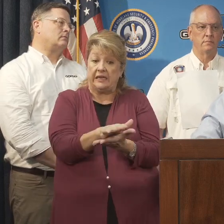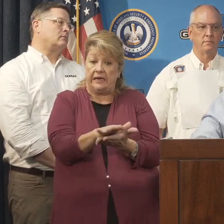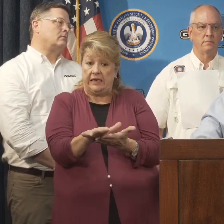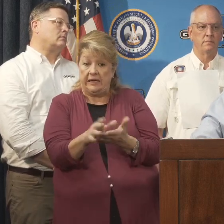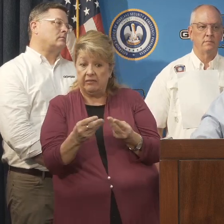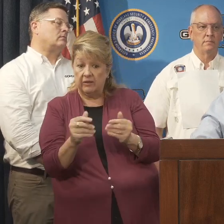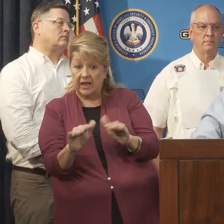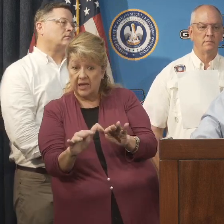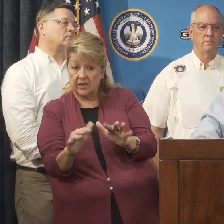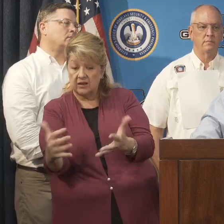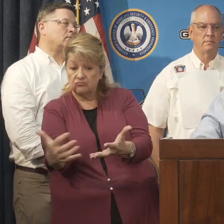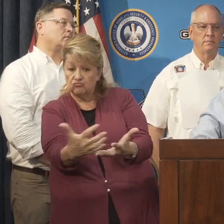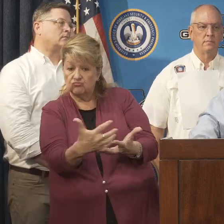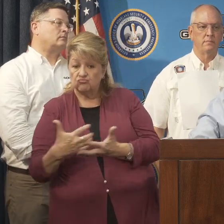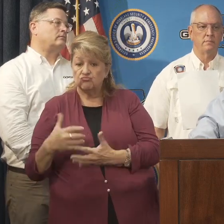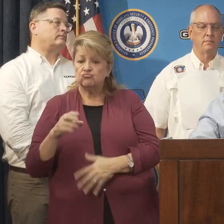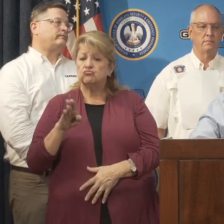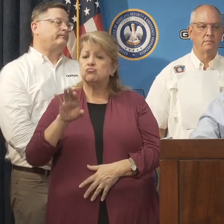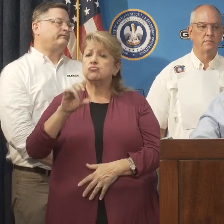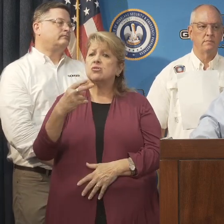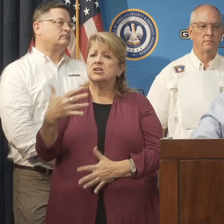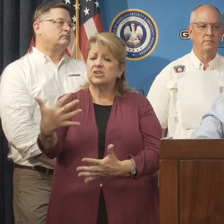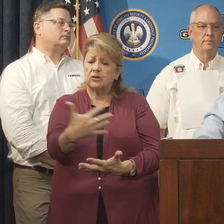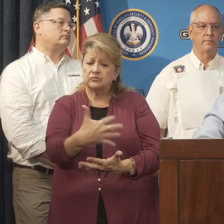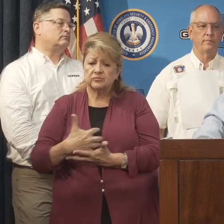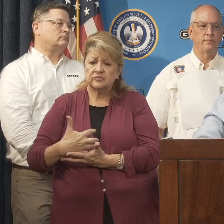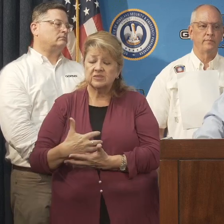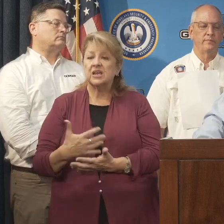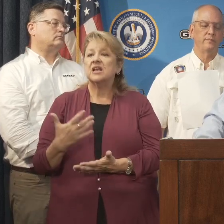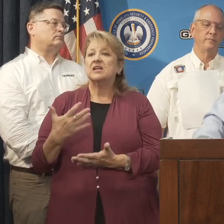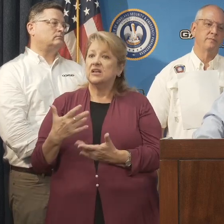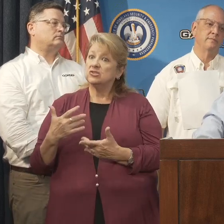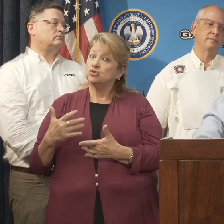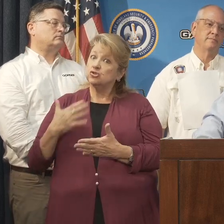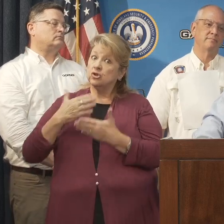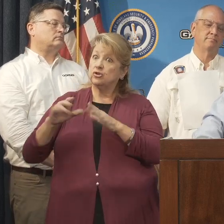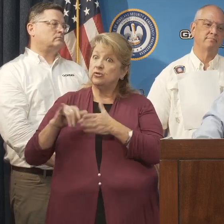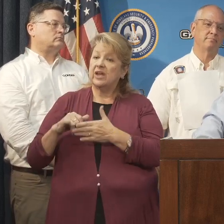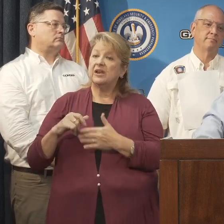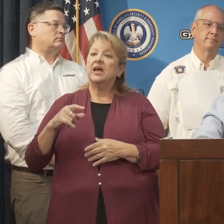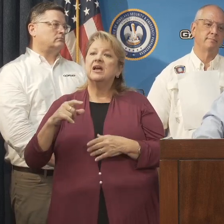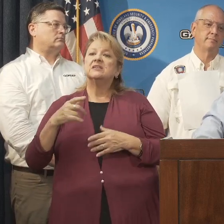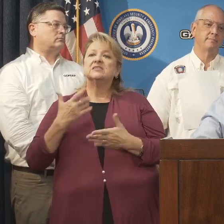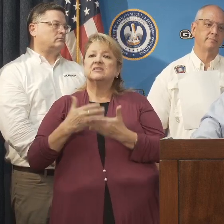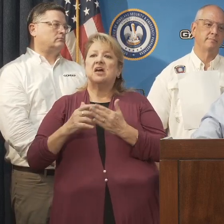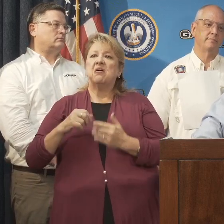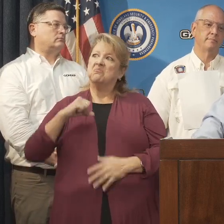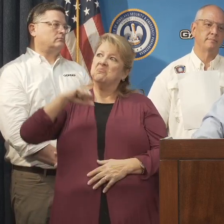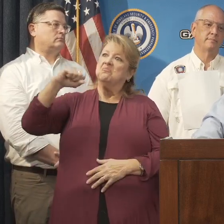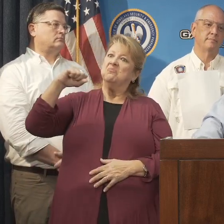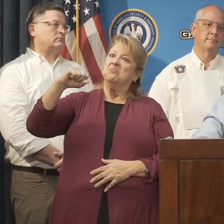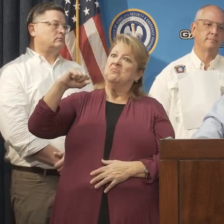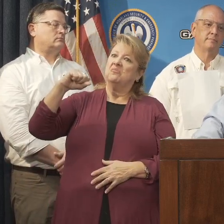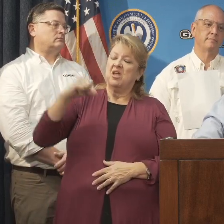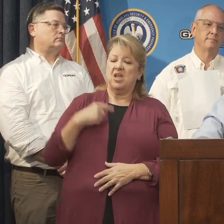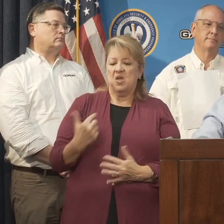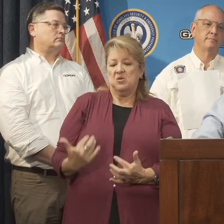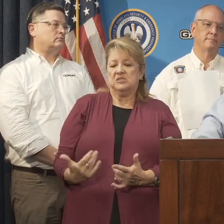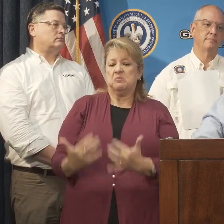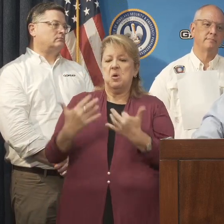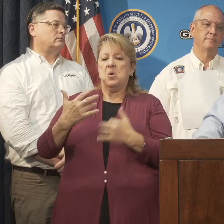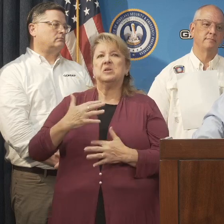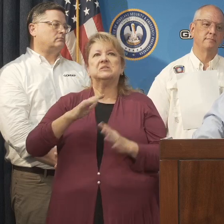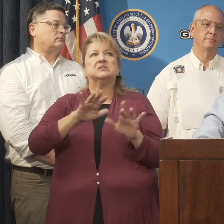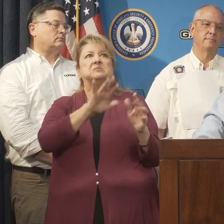to do so. And some of the pushbacks, you know, whenever there's a prescribed burn, there is smoke and